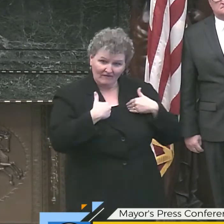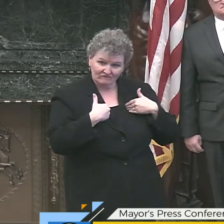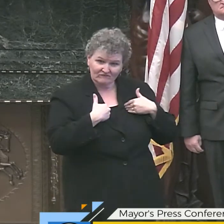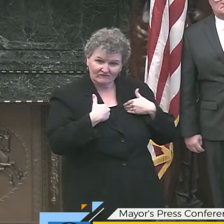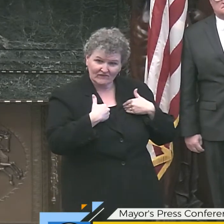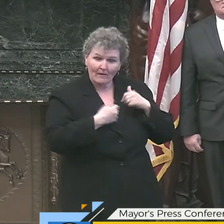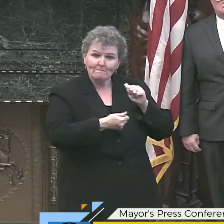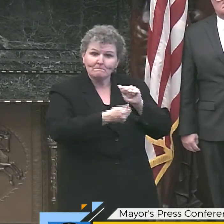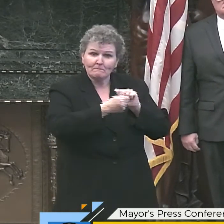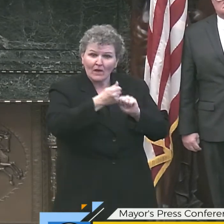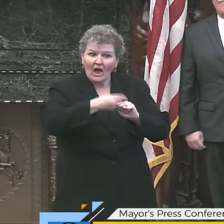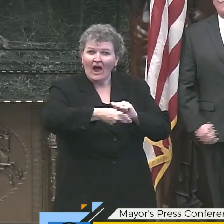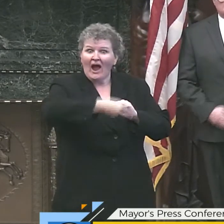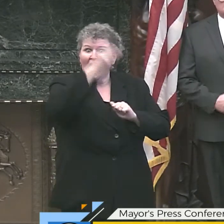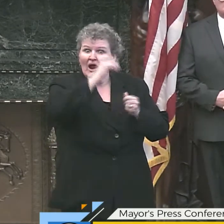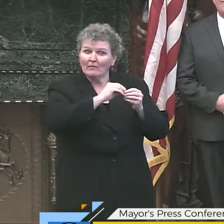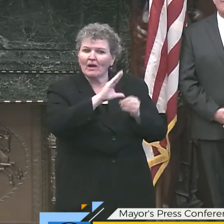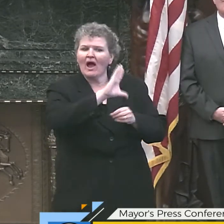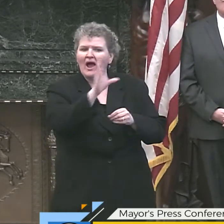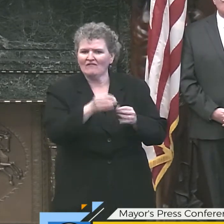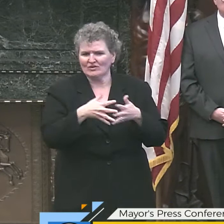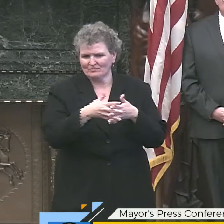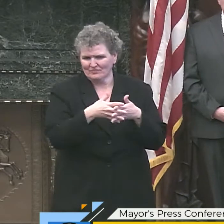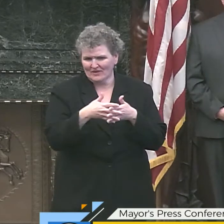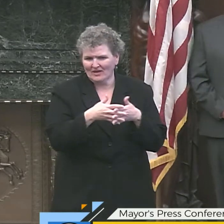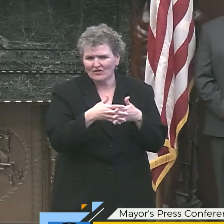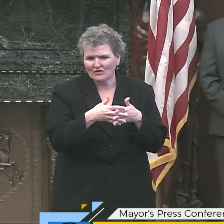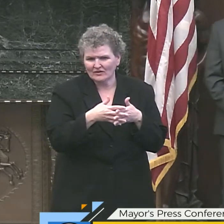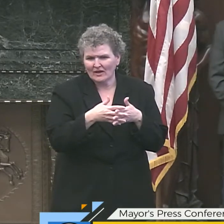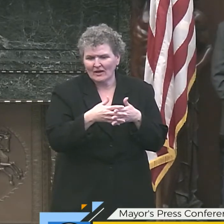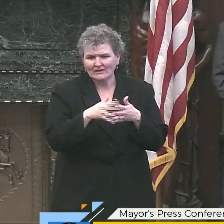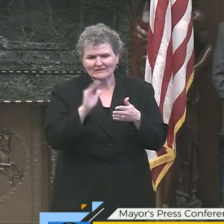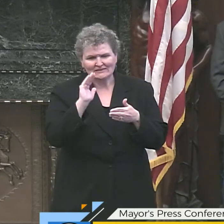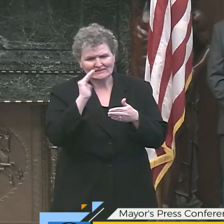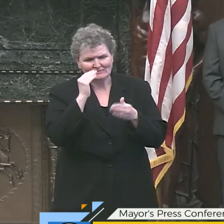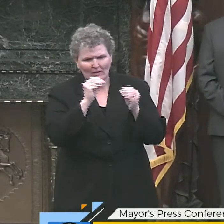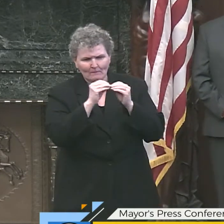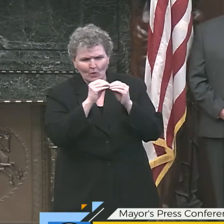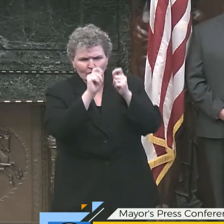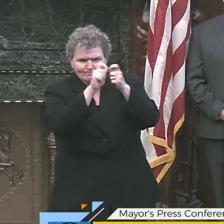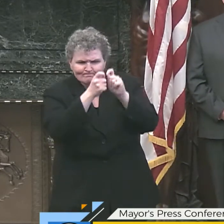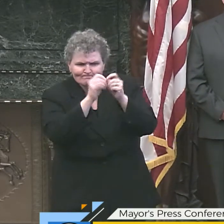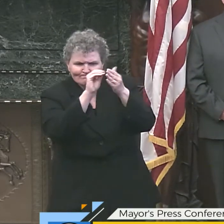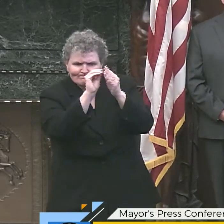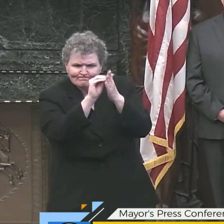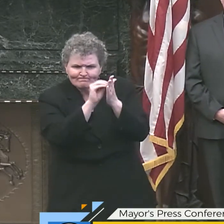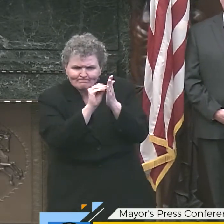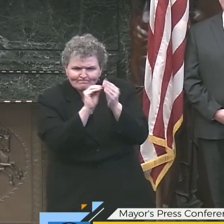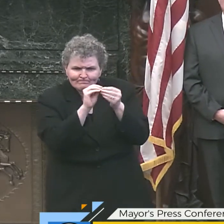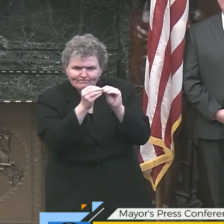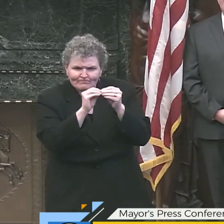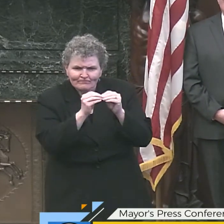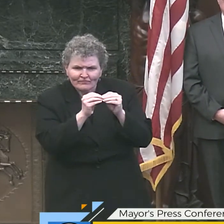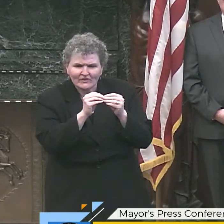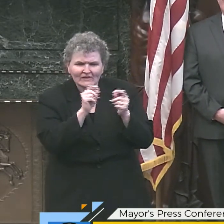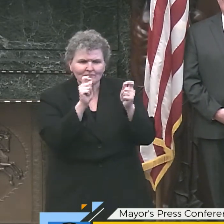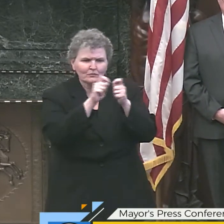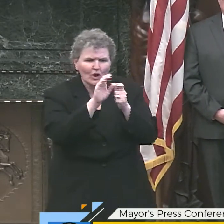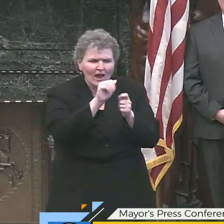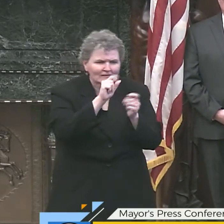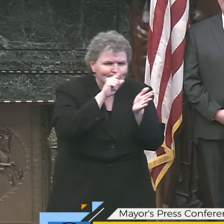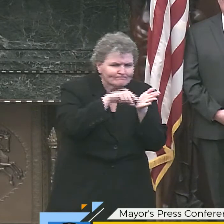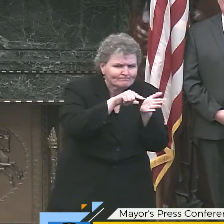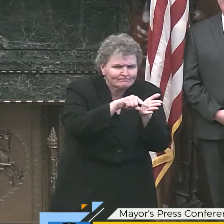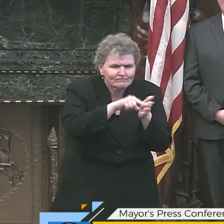American. I hope to have a more complete analysis of the case investigation forms, which is what we do after we get an initial test